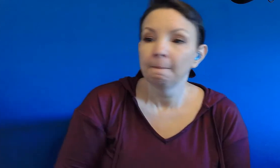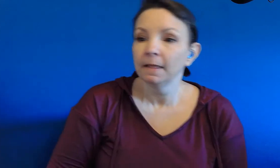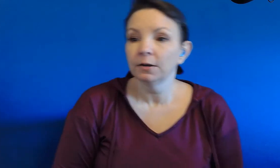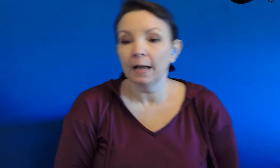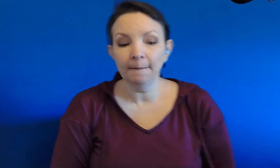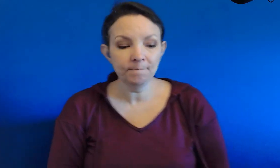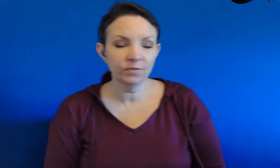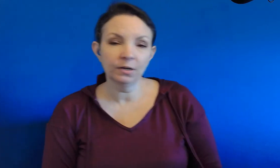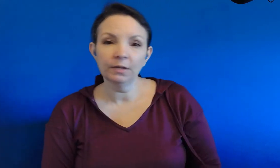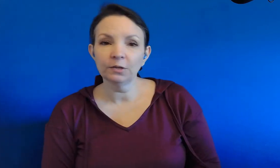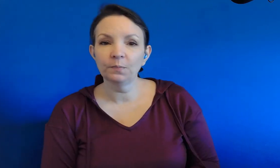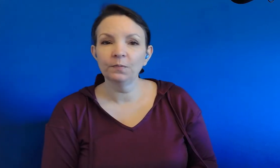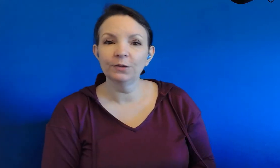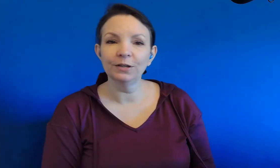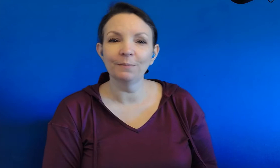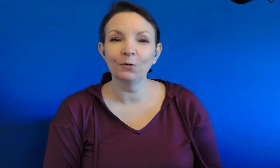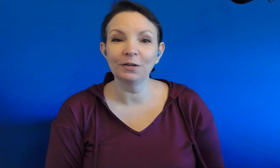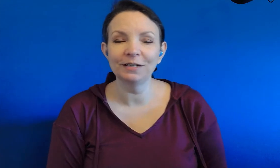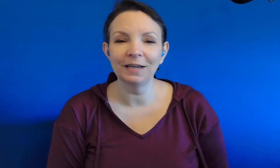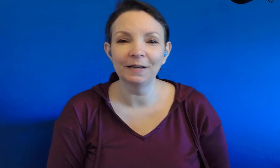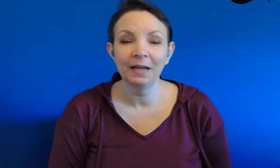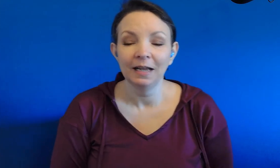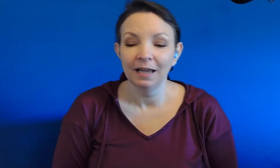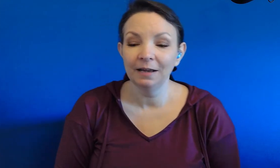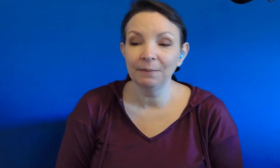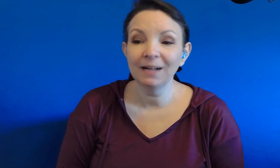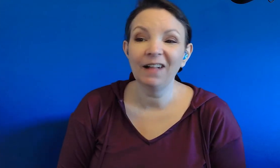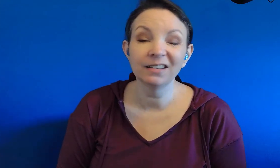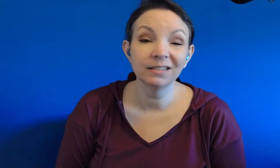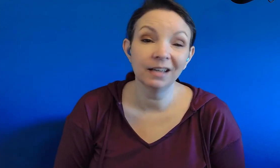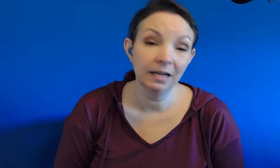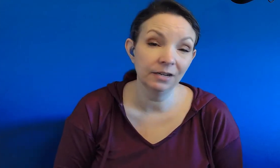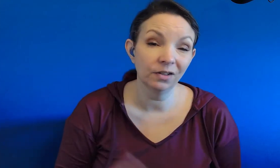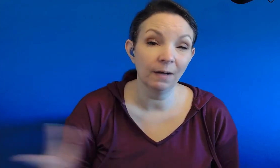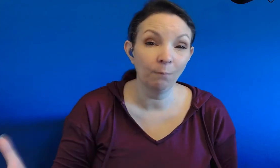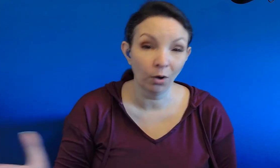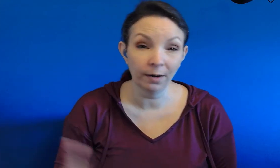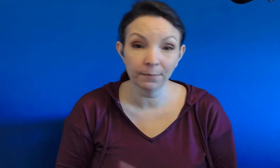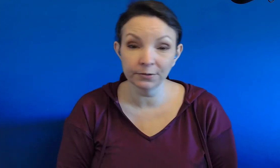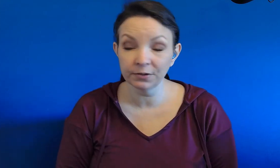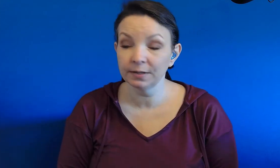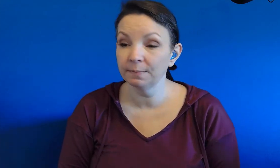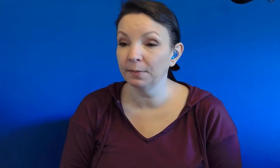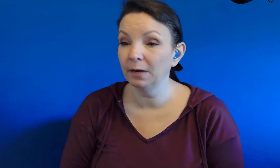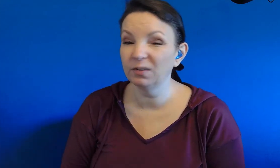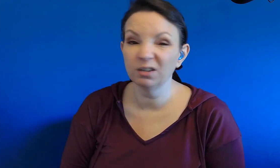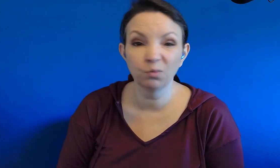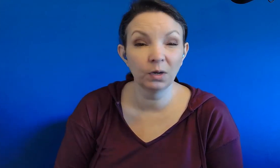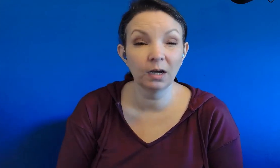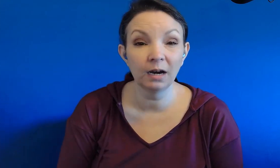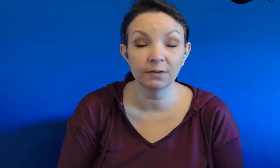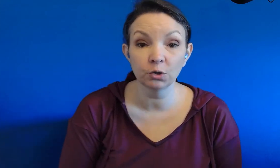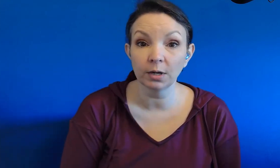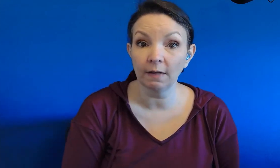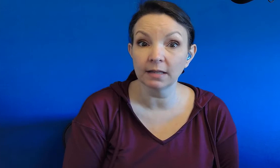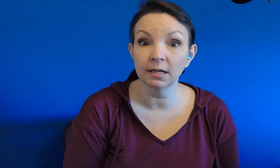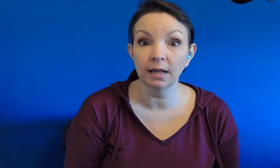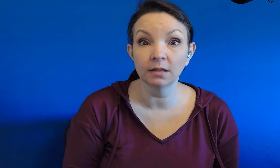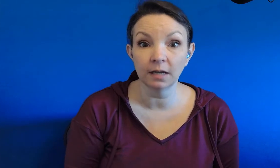Okay, so that's your number 1 to 10. In my classes, I teach a lot more numbers, but we're kind of a short class today. It's an